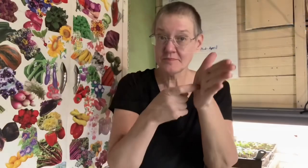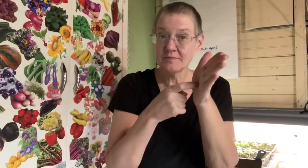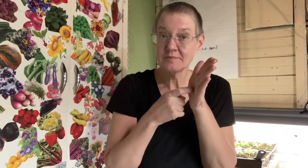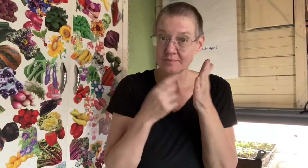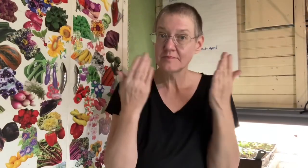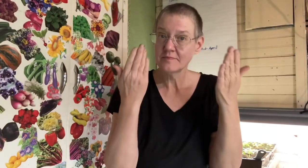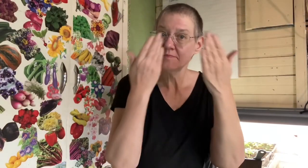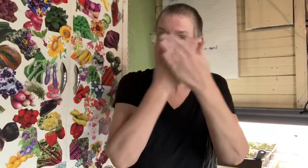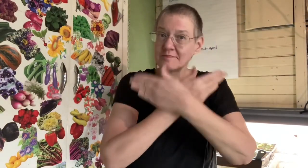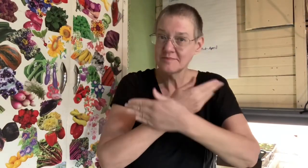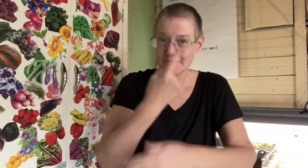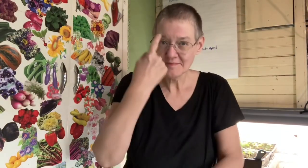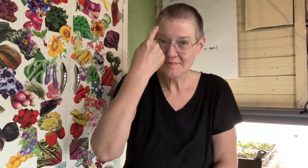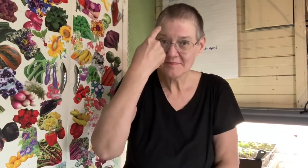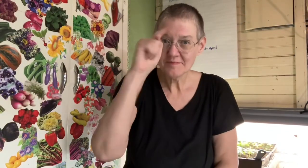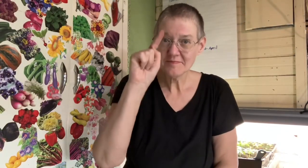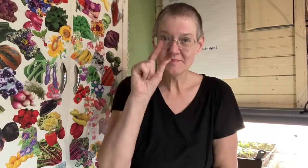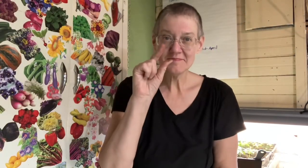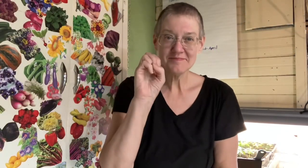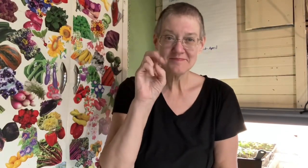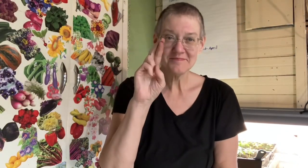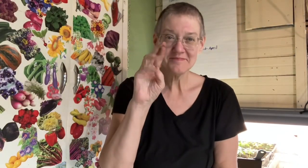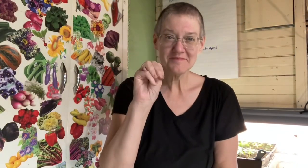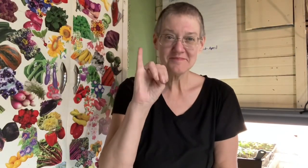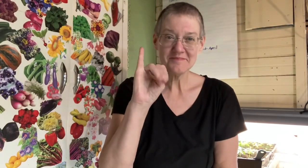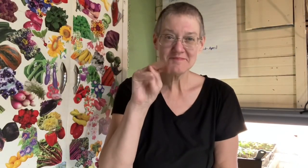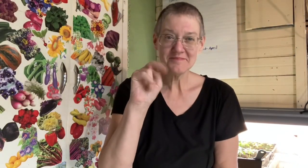Now, they do require darkness to germinate.